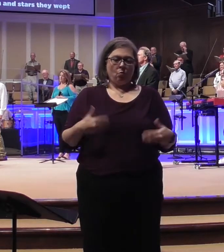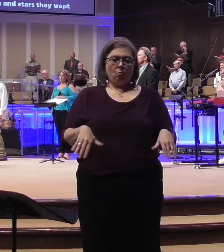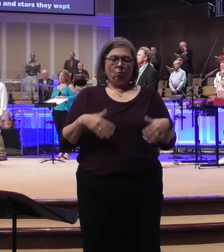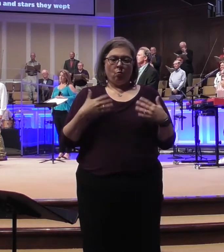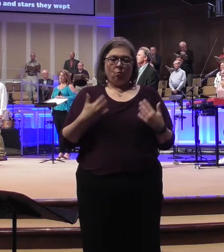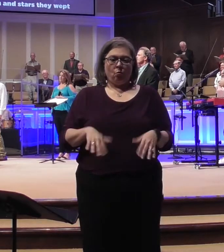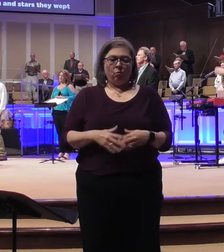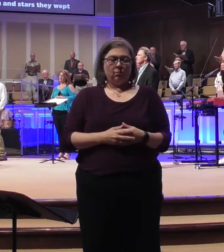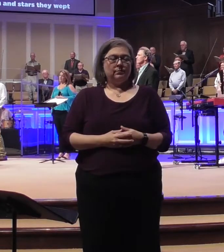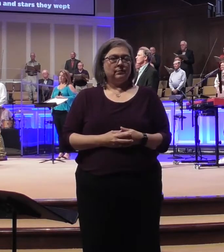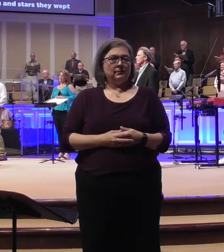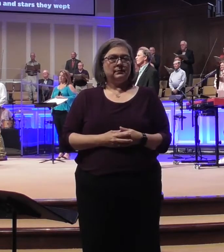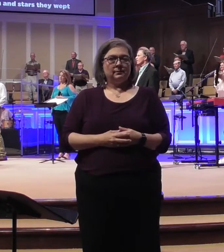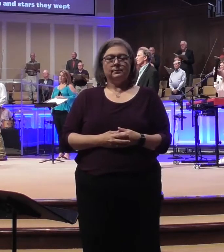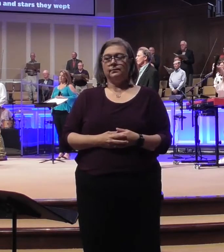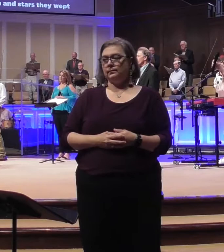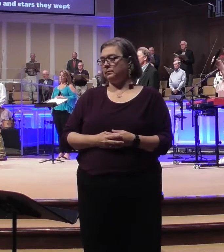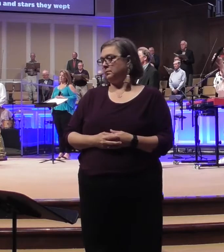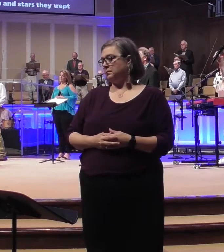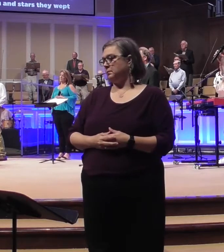Sing along with the choir.